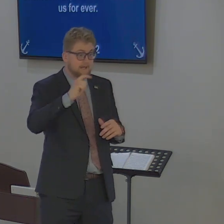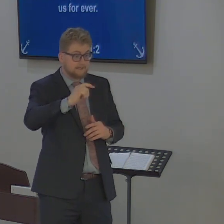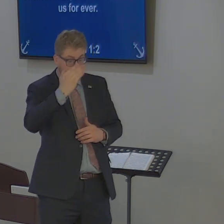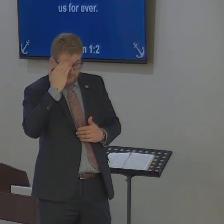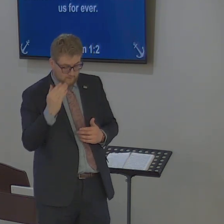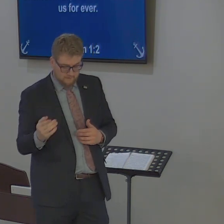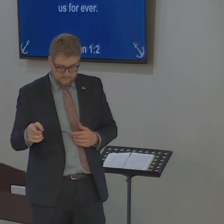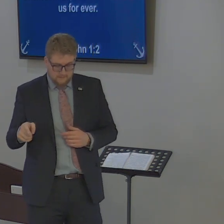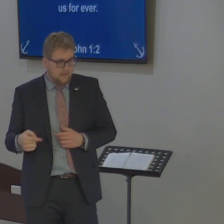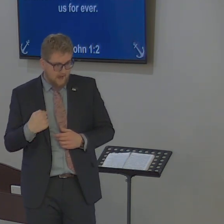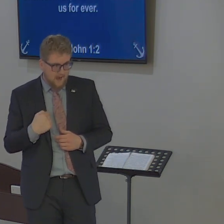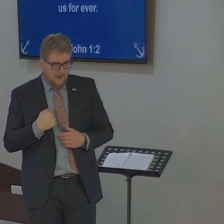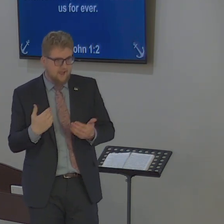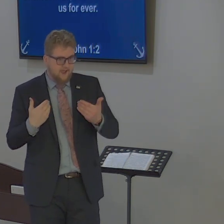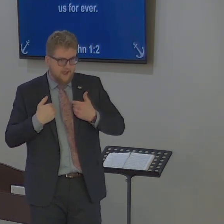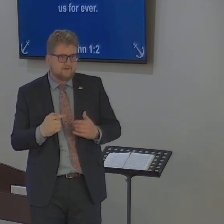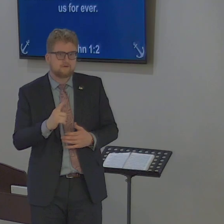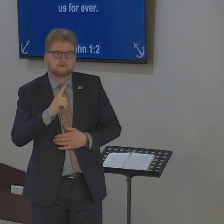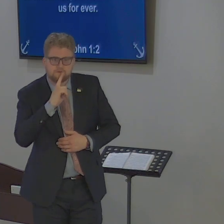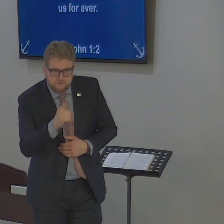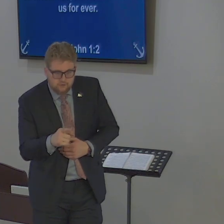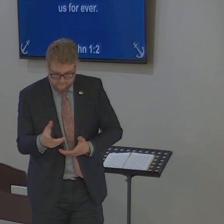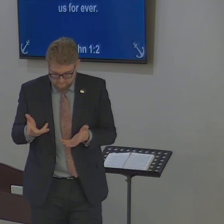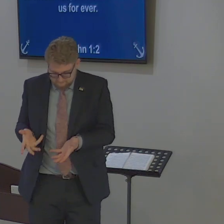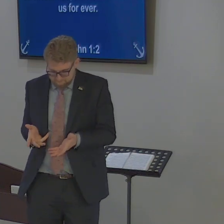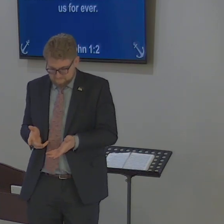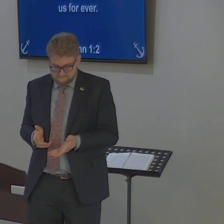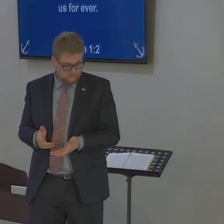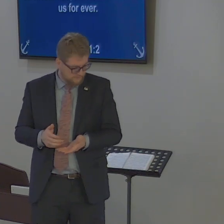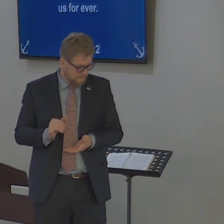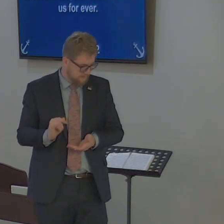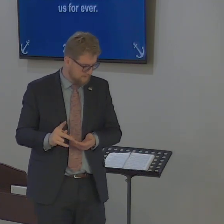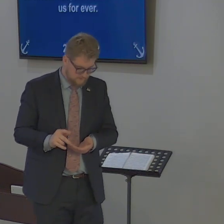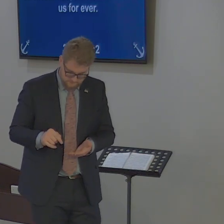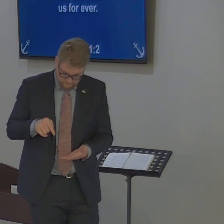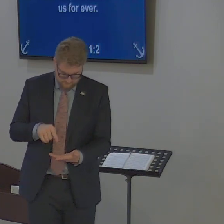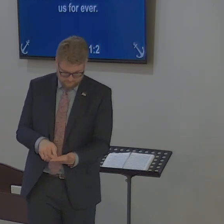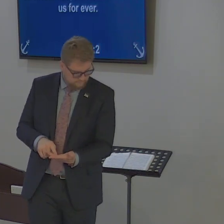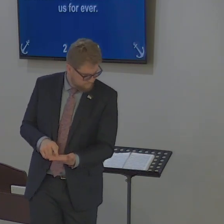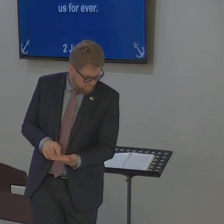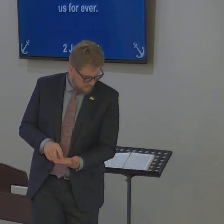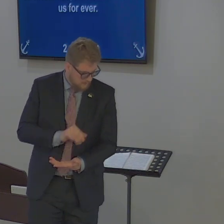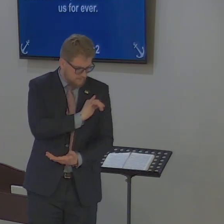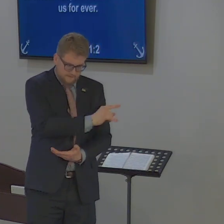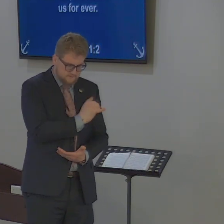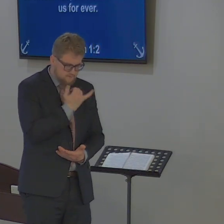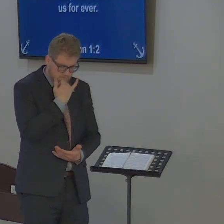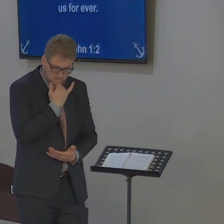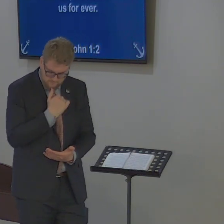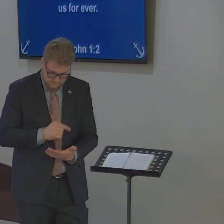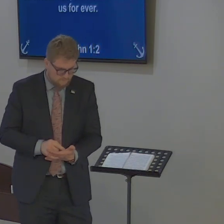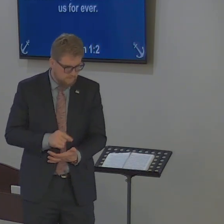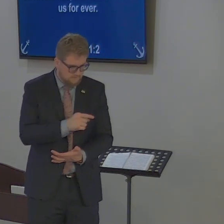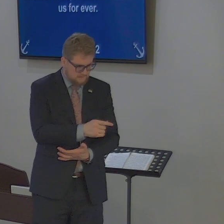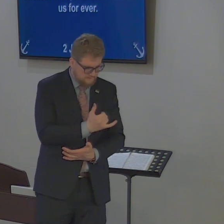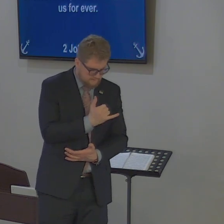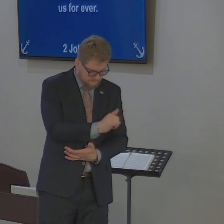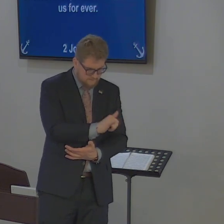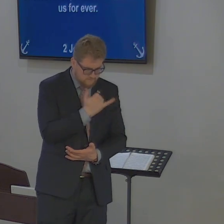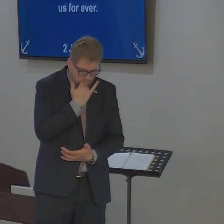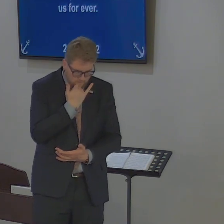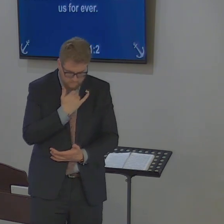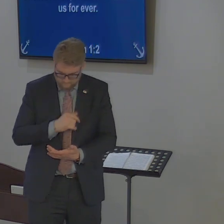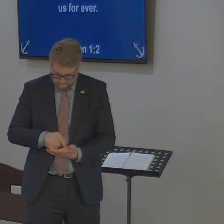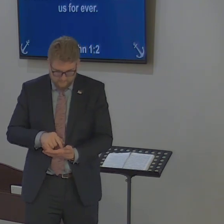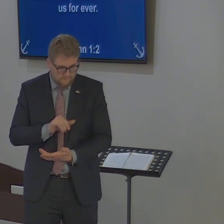truth. I have truth to be able to say, well, that's wrong, and that's wrong, and that's wrong, and not with a snide attitude, but I see what the Word of God says, and I says,